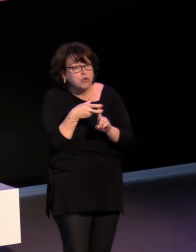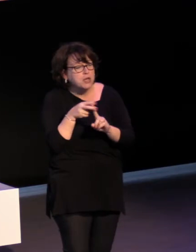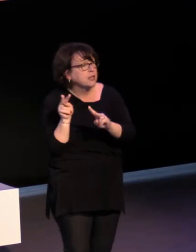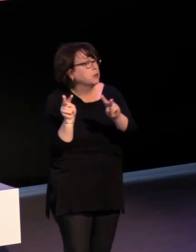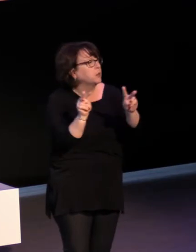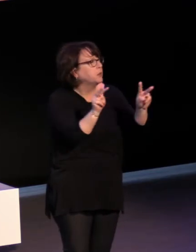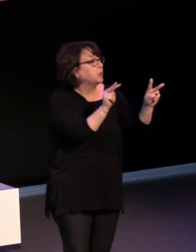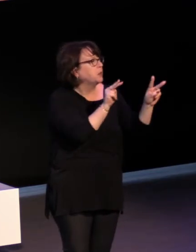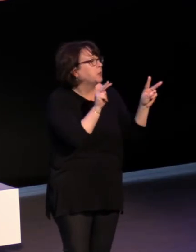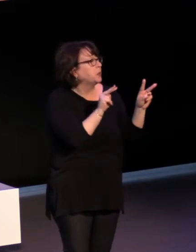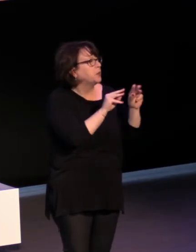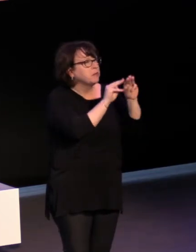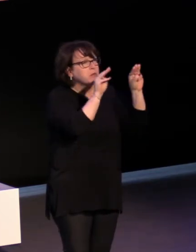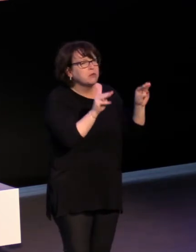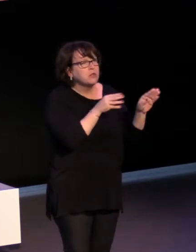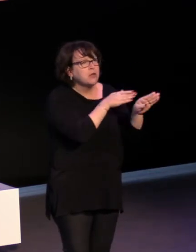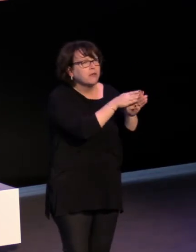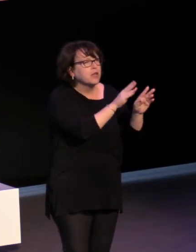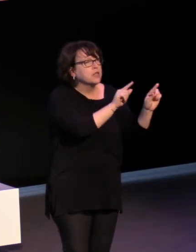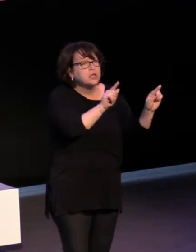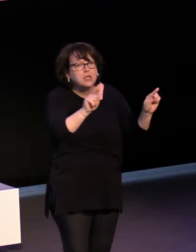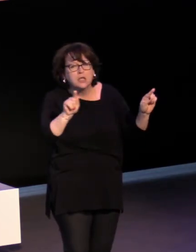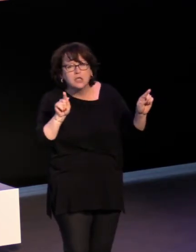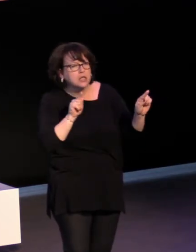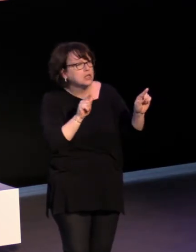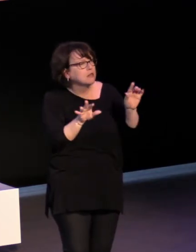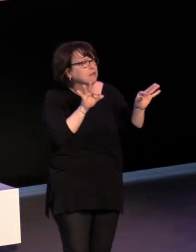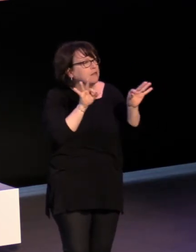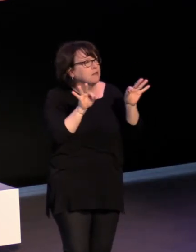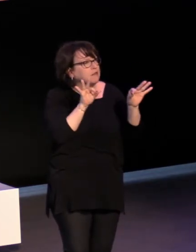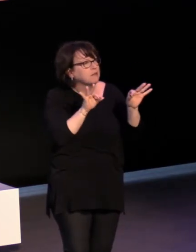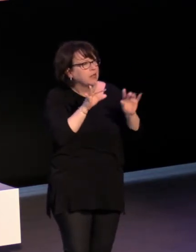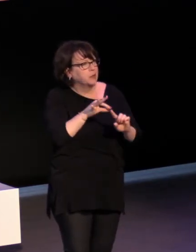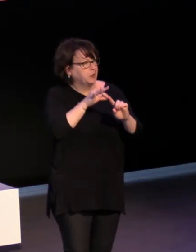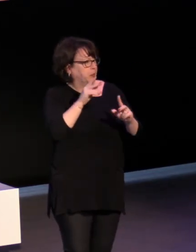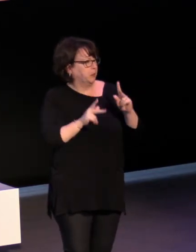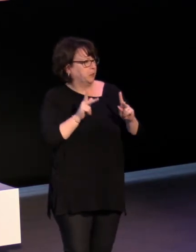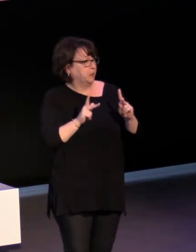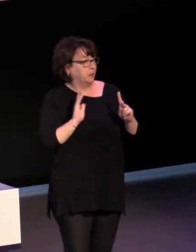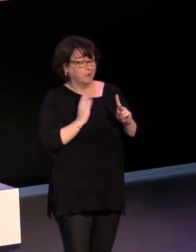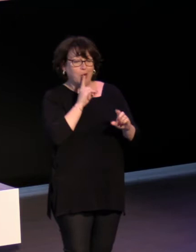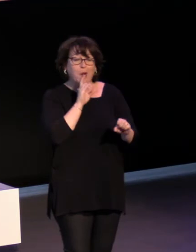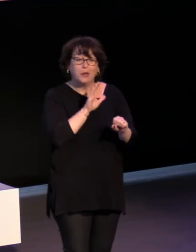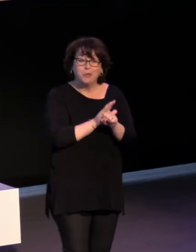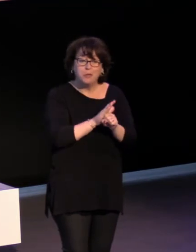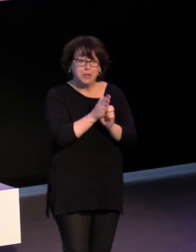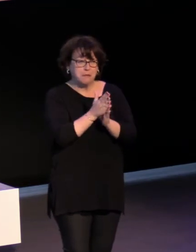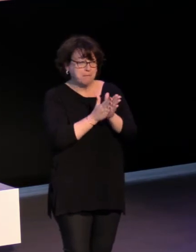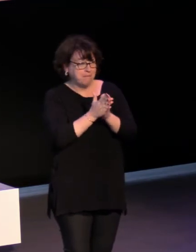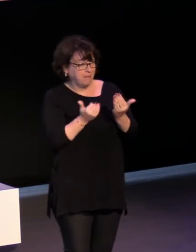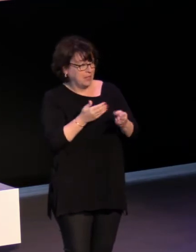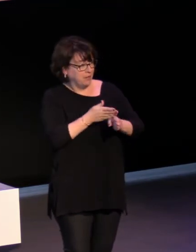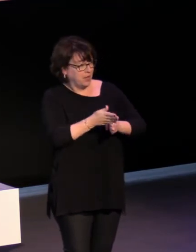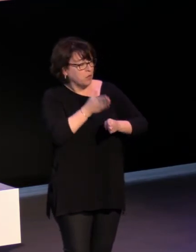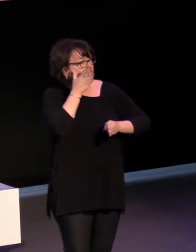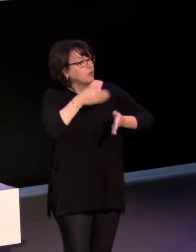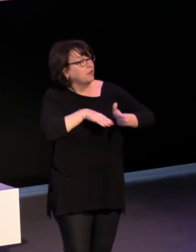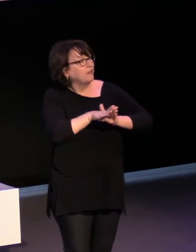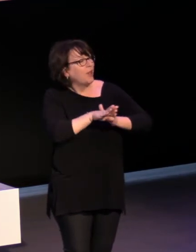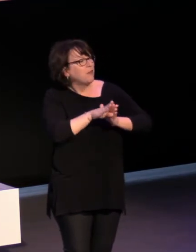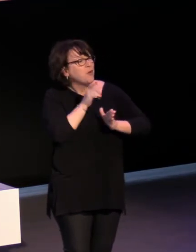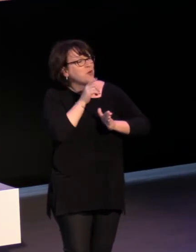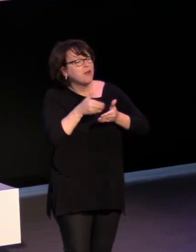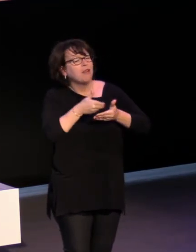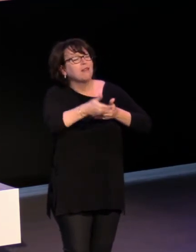museum professions. Our dedication and commitment to fostering the pipeline for the field will develop the next